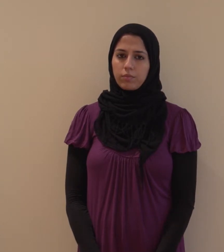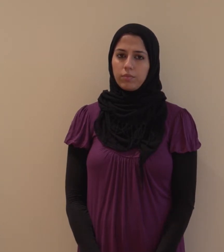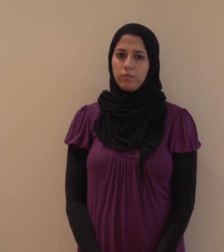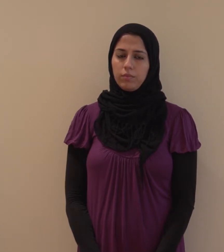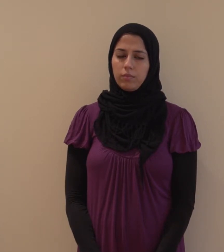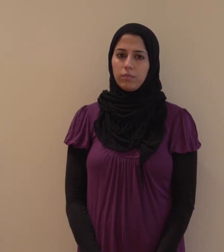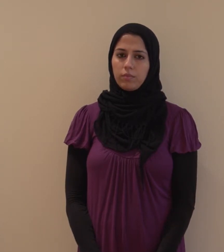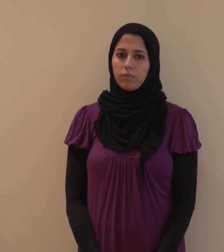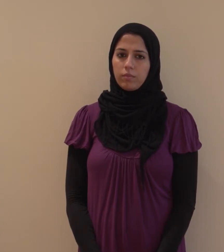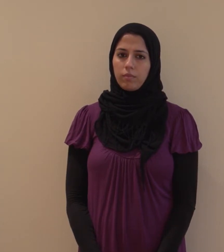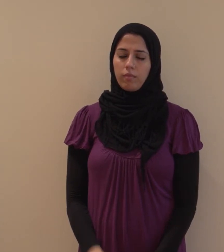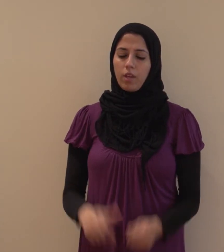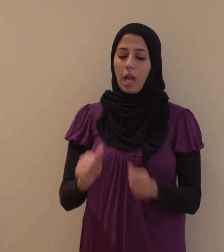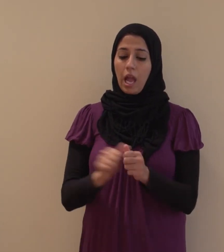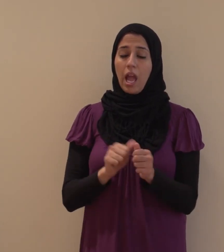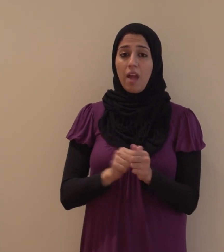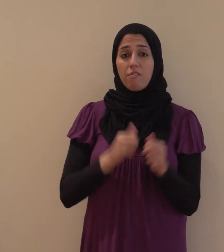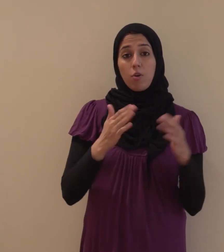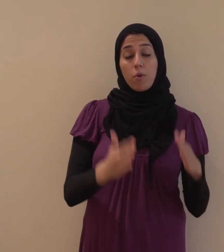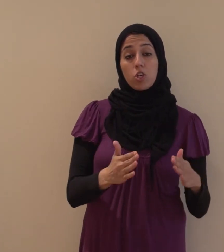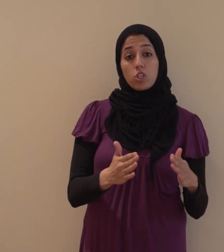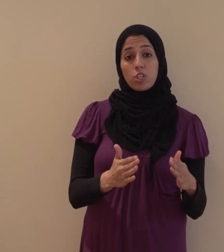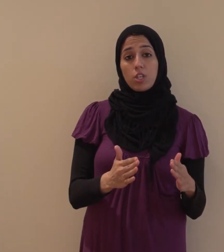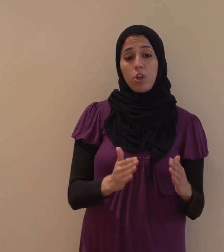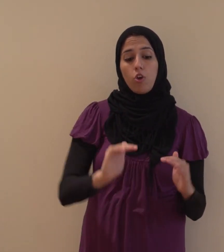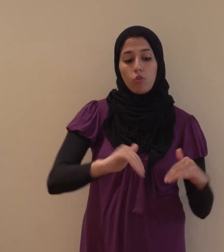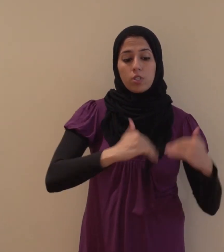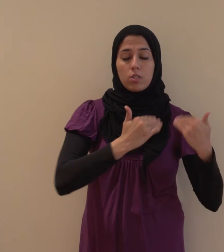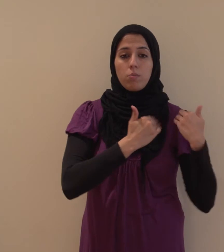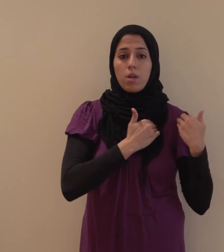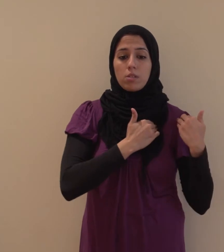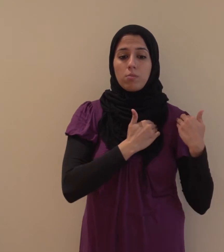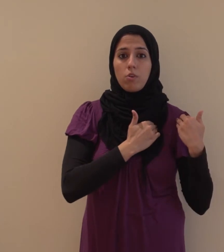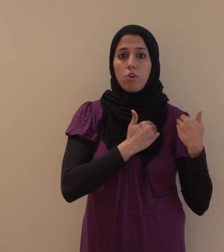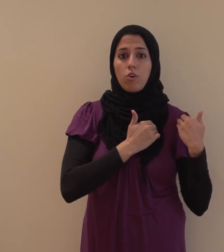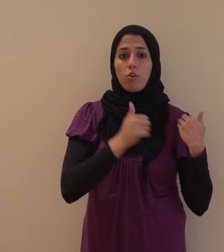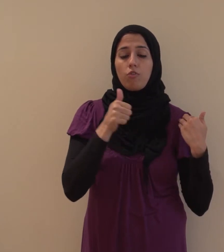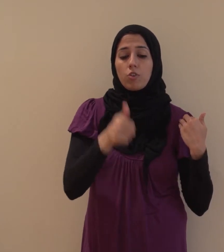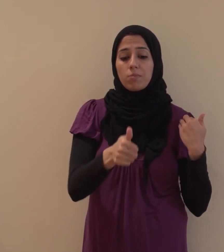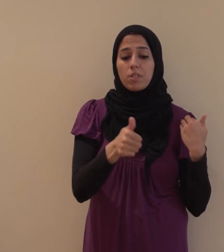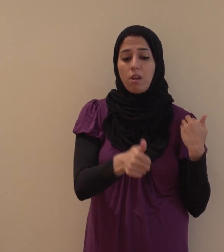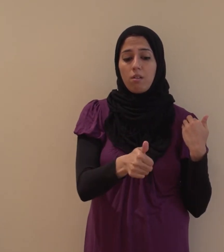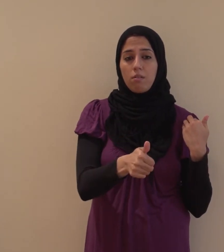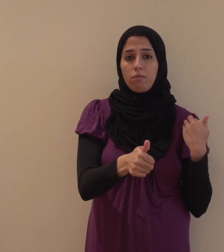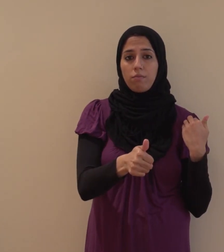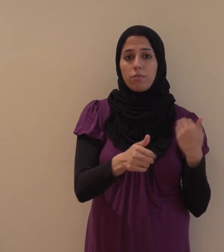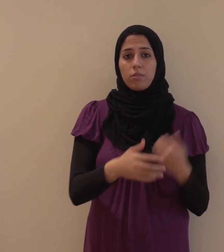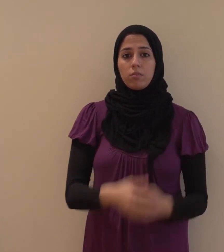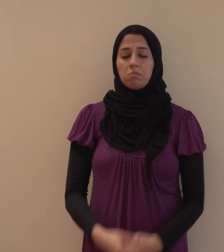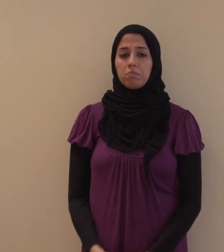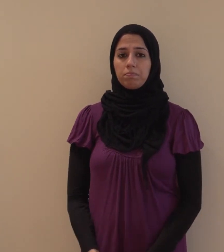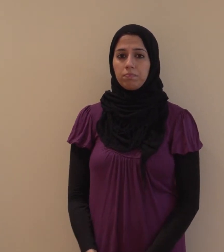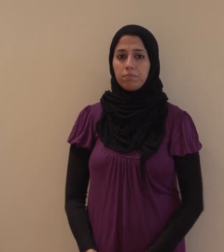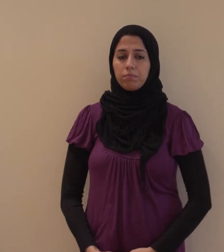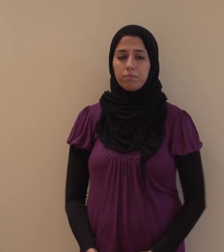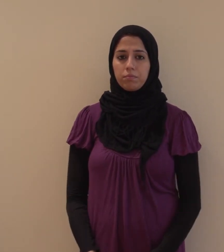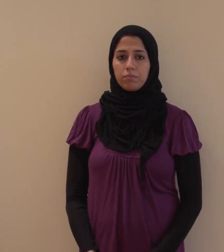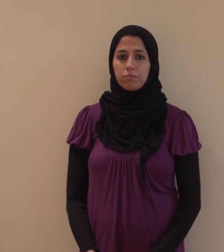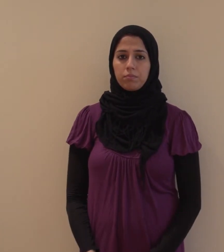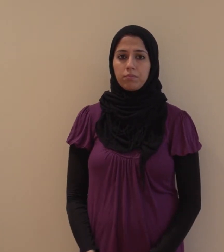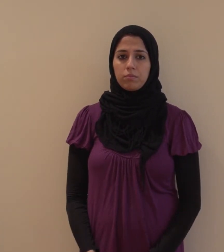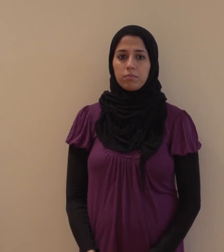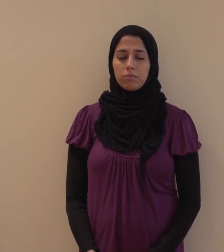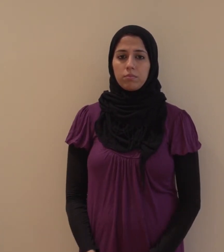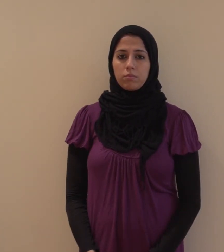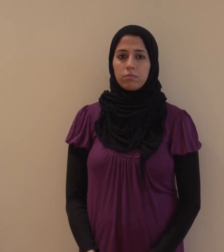himself. So how much time we are giving? Is it enough that we come to the masjid and listen to the imam or the hafiz in the